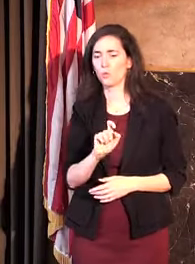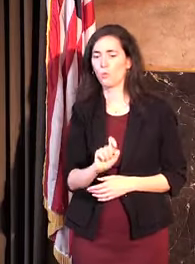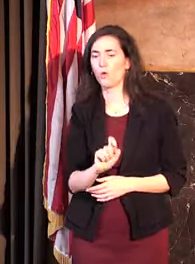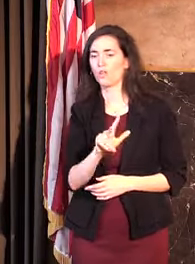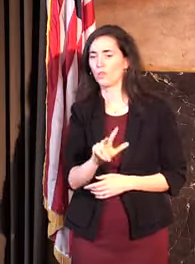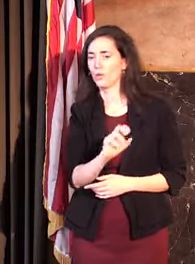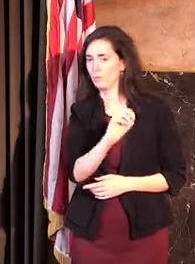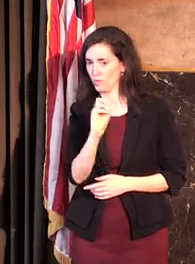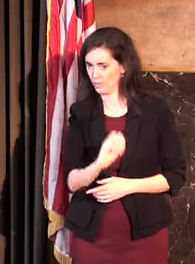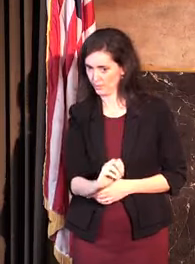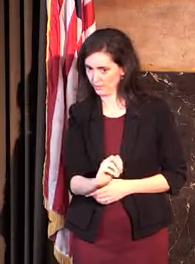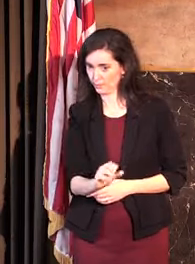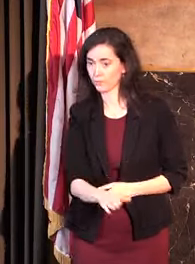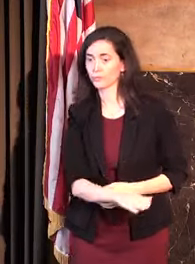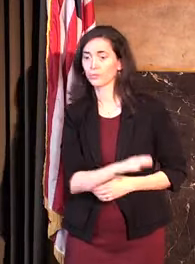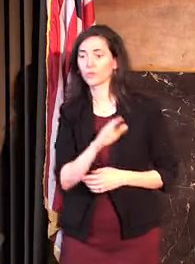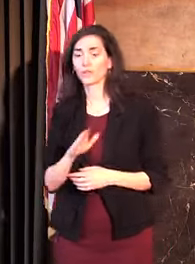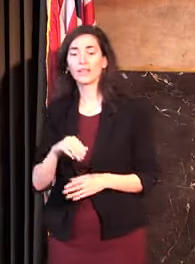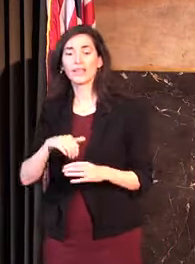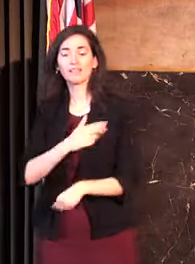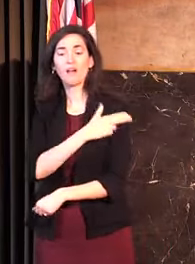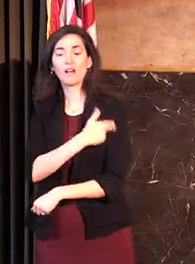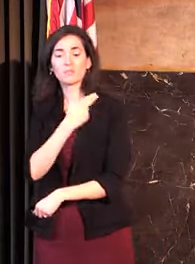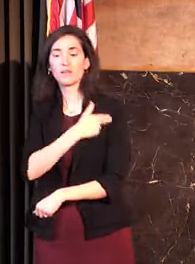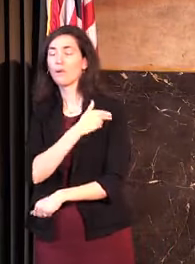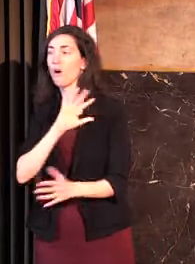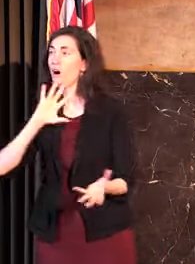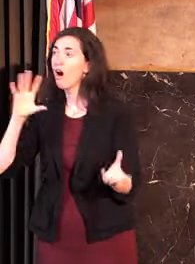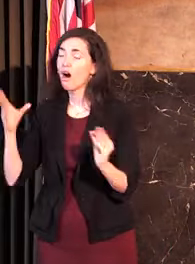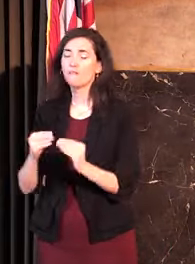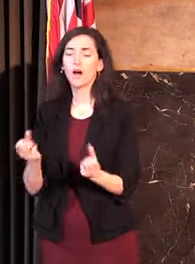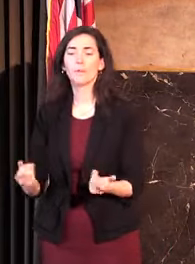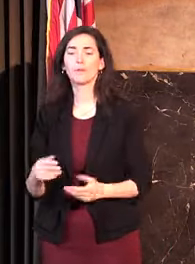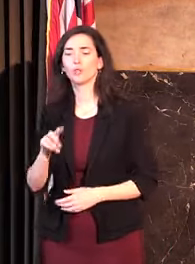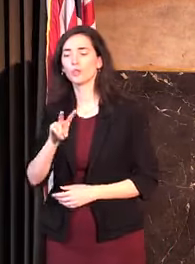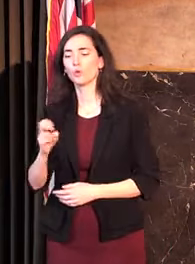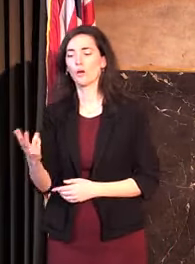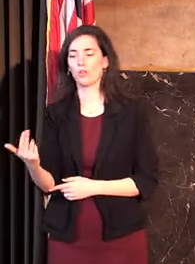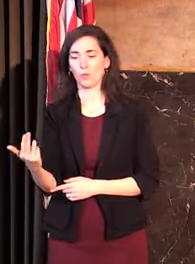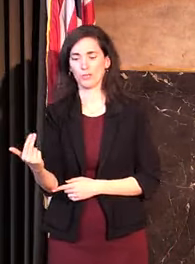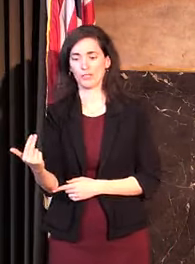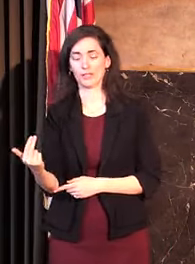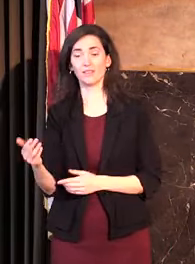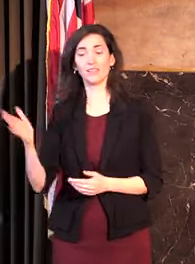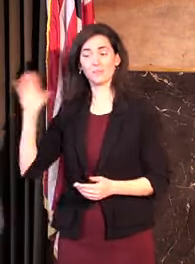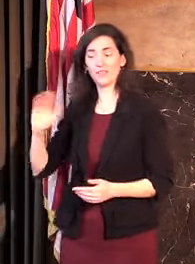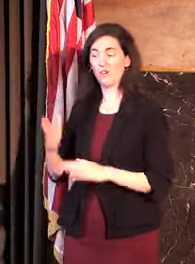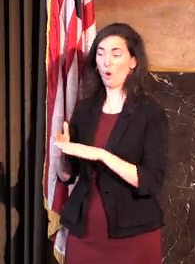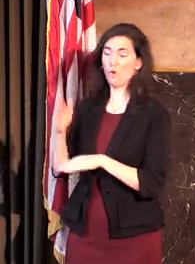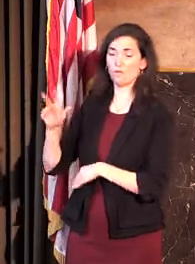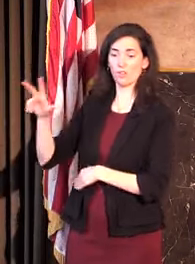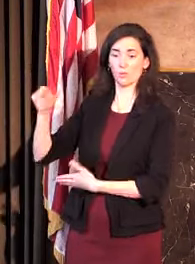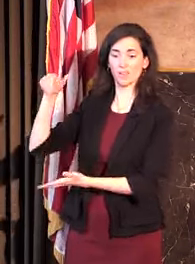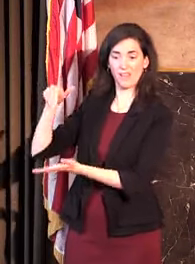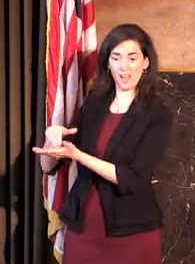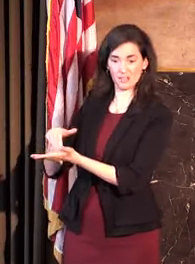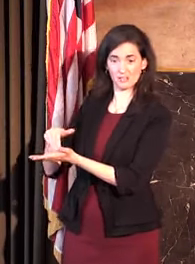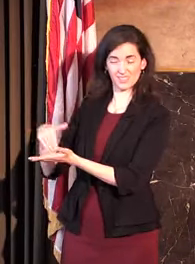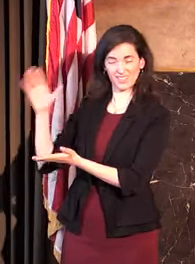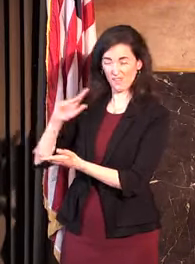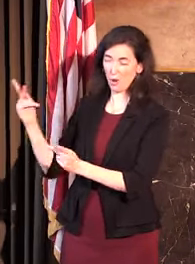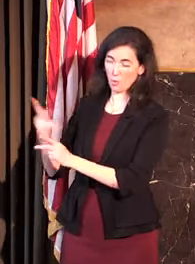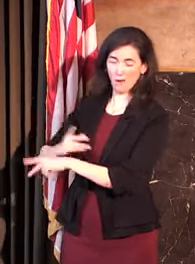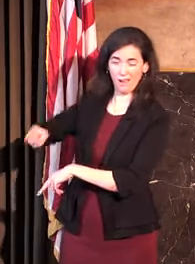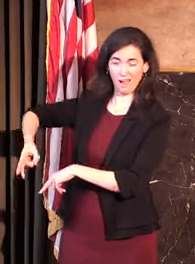2.3%, and we have 213 patients hospitalized with COVID. That's down from over 3,000 at the peak of our